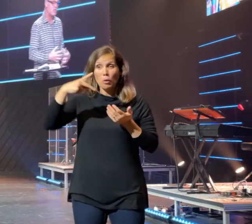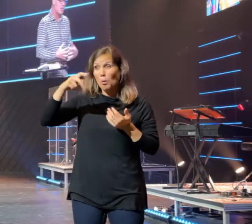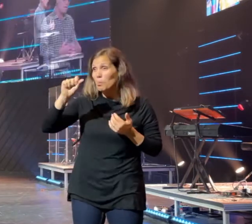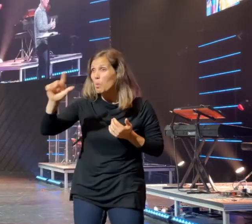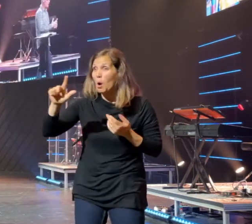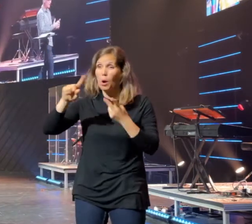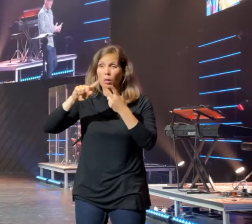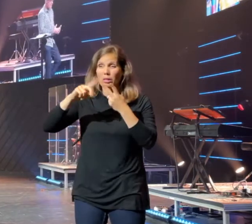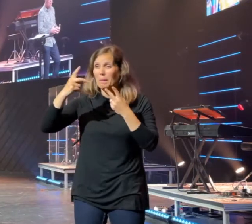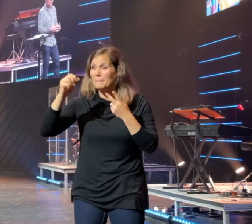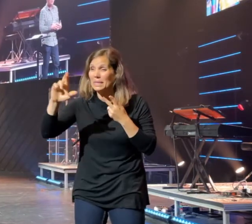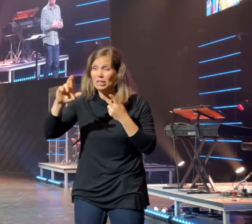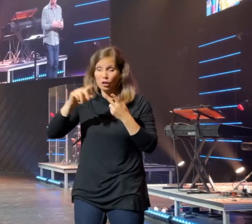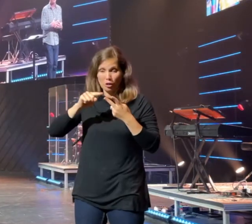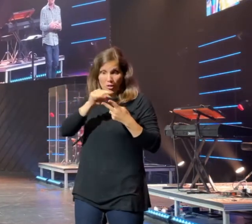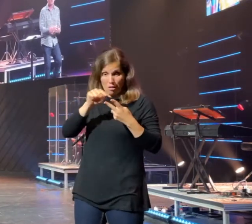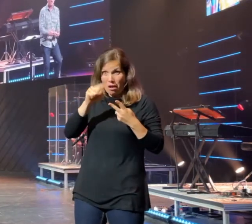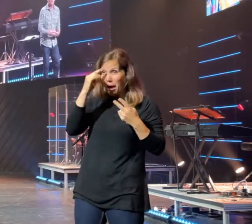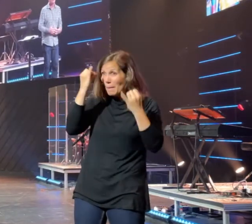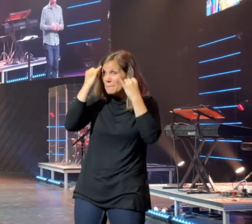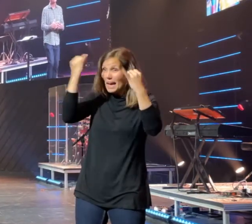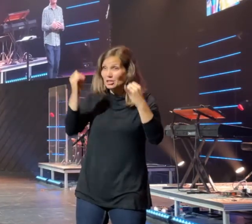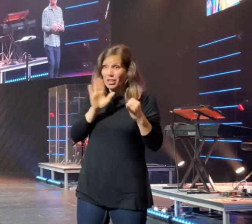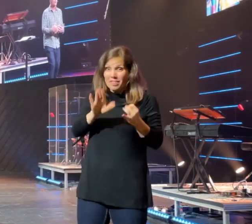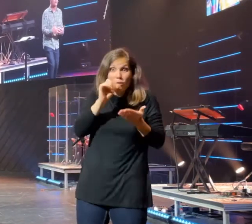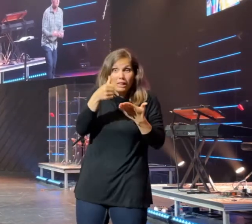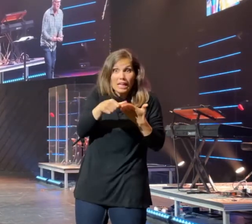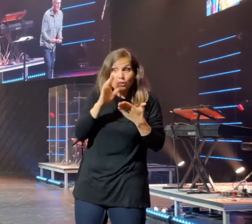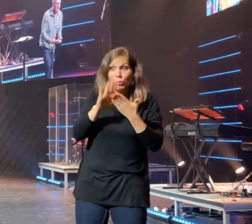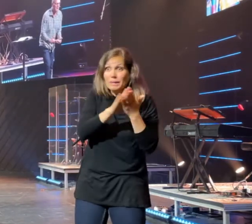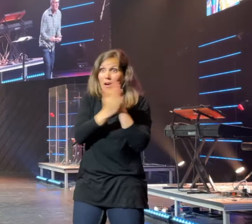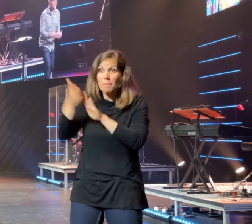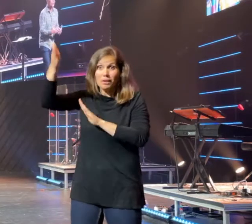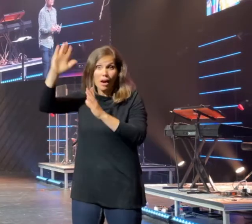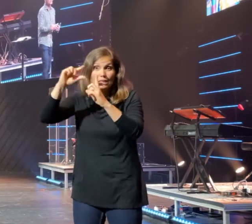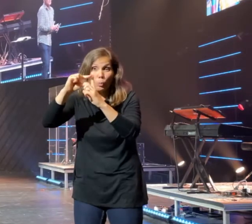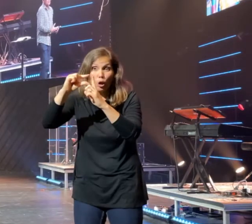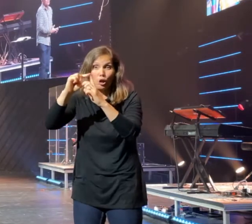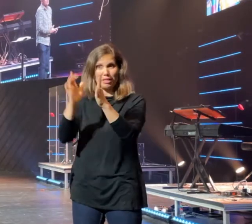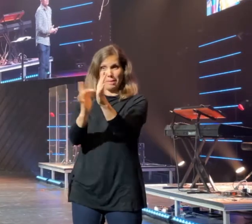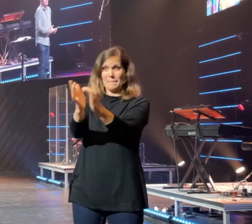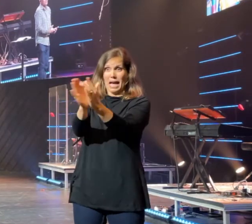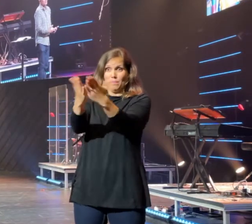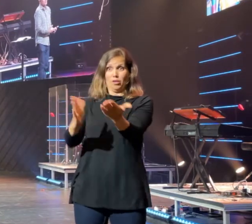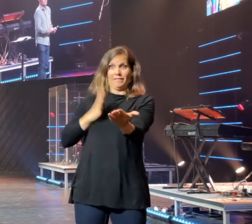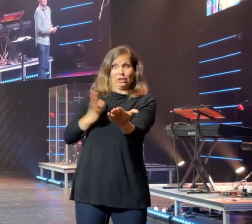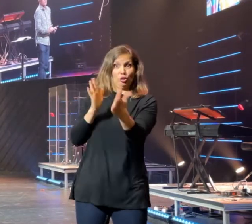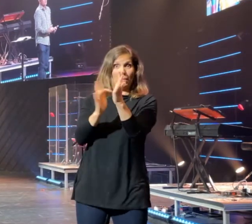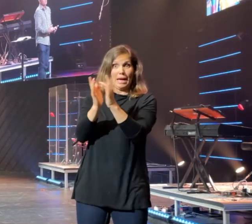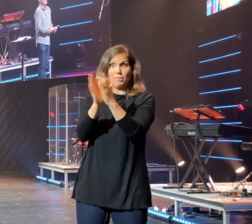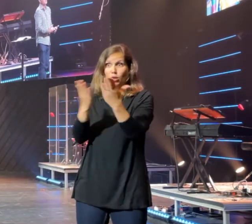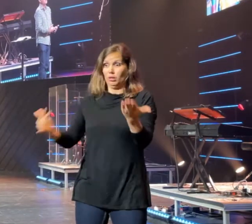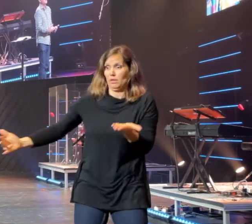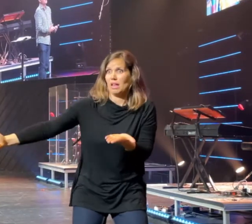eventually going to be called the canon, eventually it was going to be called the Bible, or the Word of God, that the words that they were writing in these letters were going to be put together in what